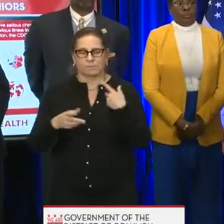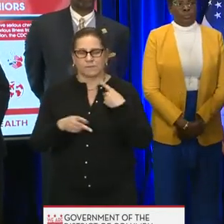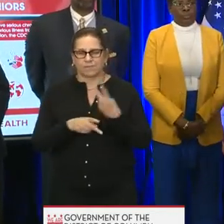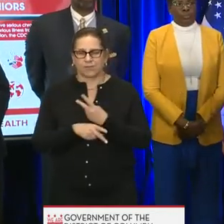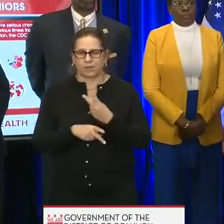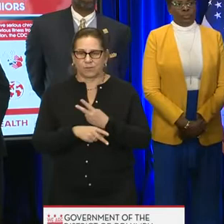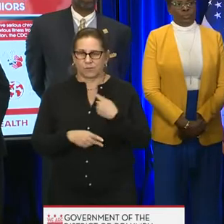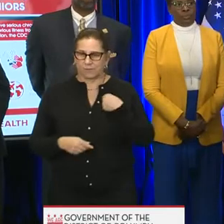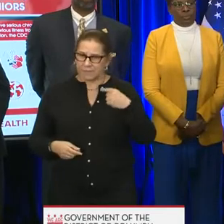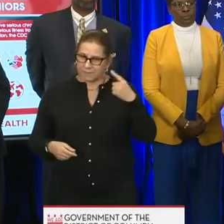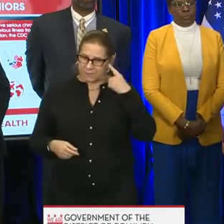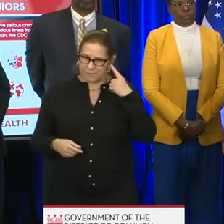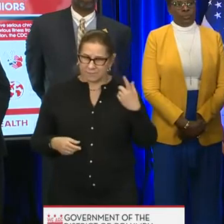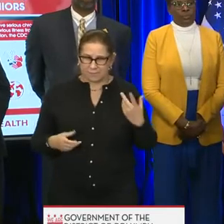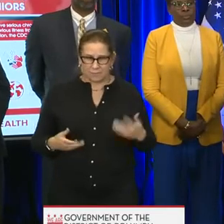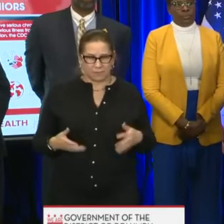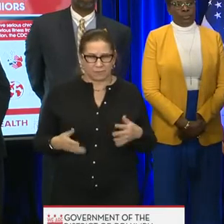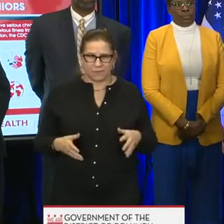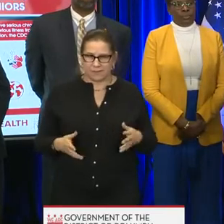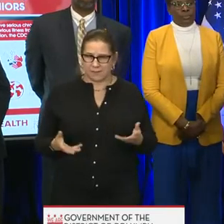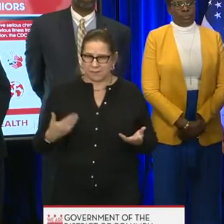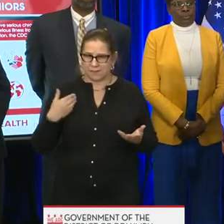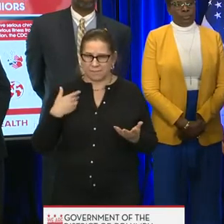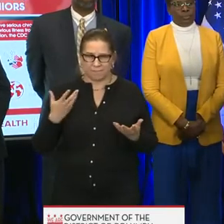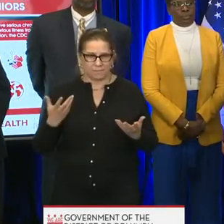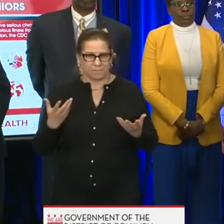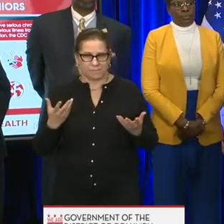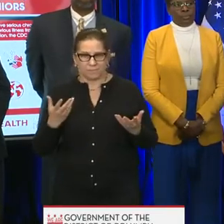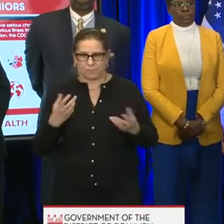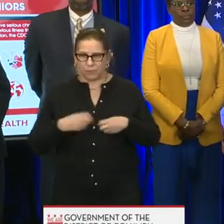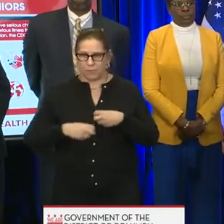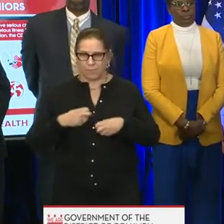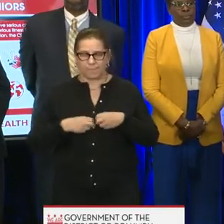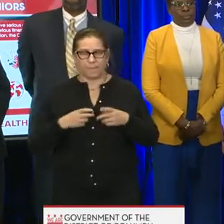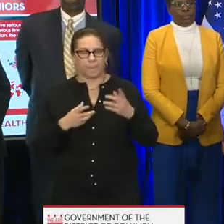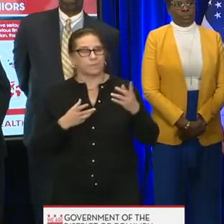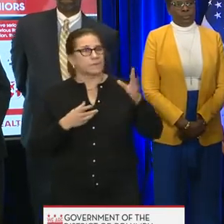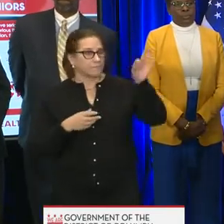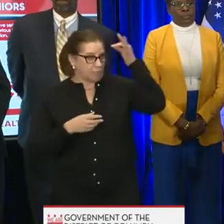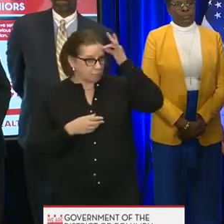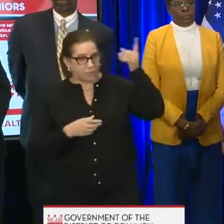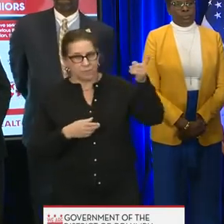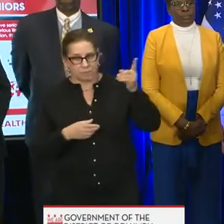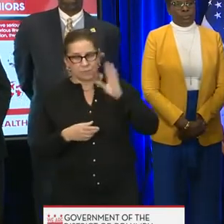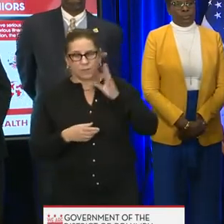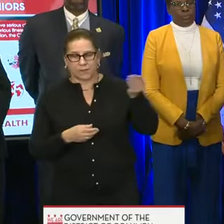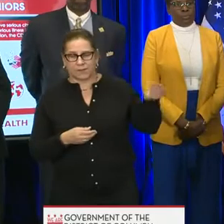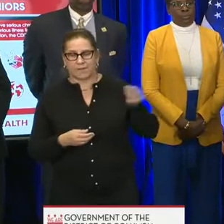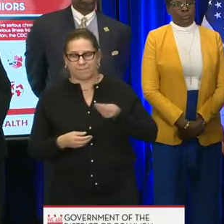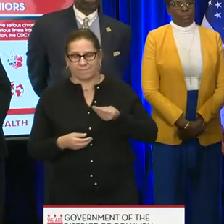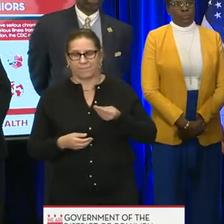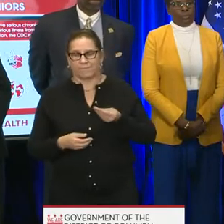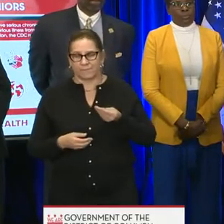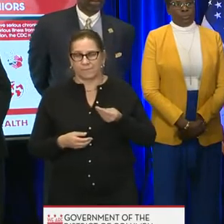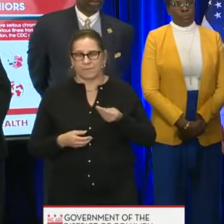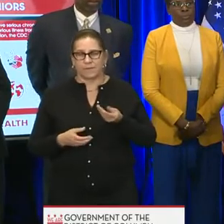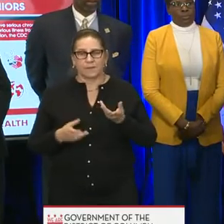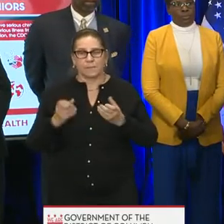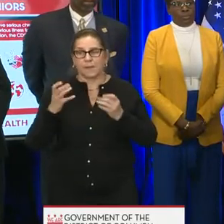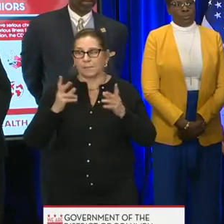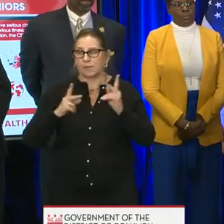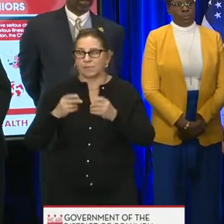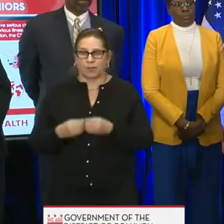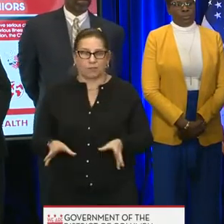the feds regarding unemployment or people who are going to be losing hours as a result of this, being able to claim